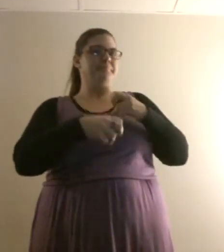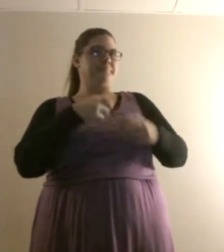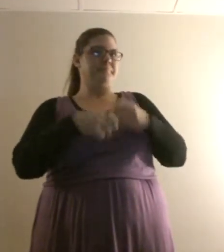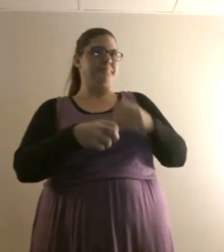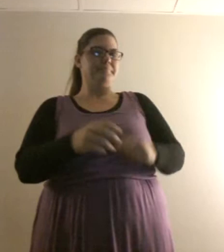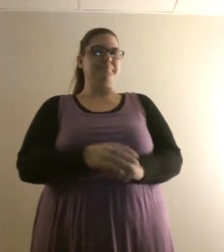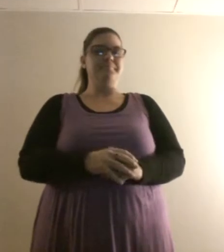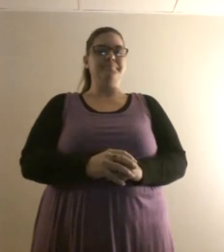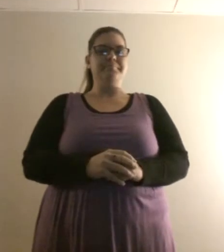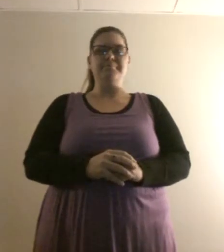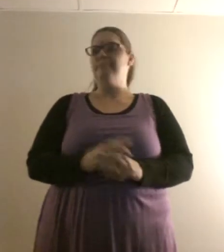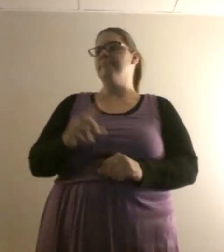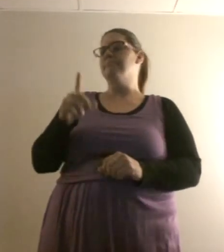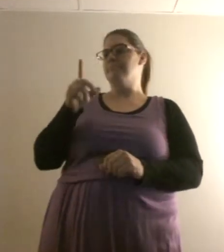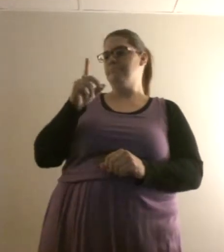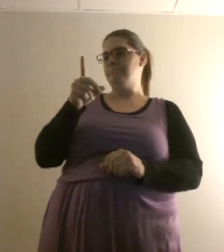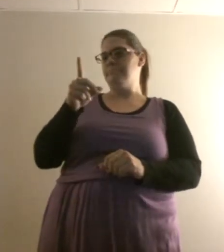And we have Washington's problem.